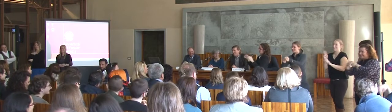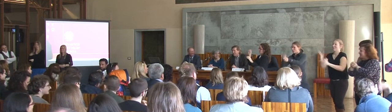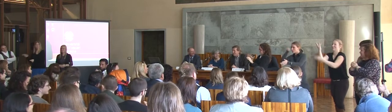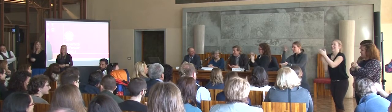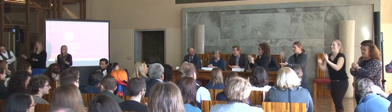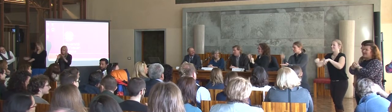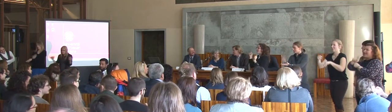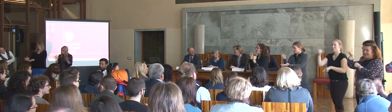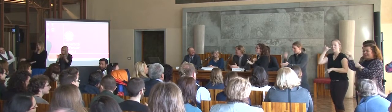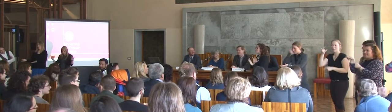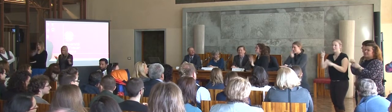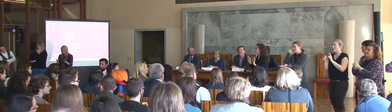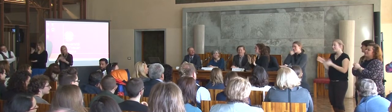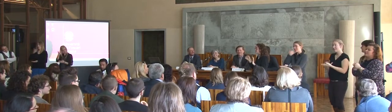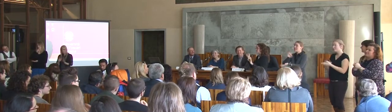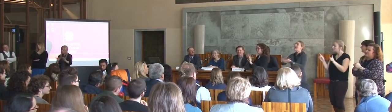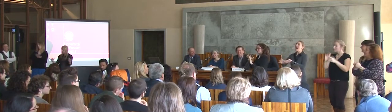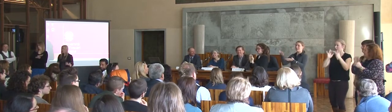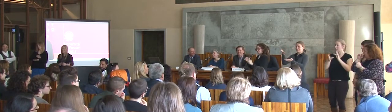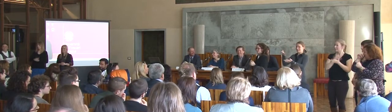It's for free as the website.